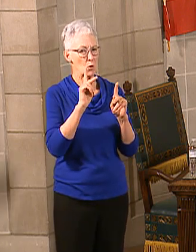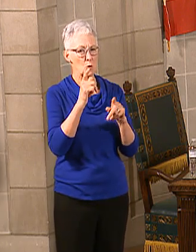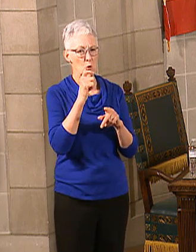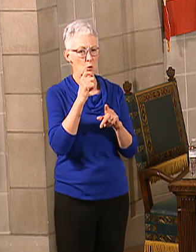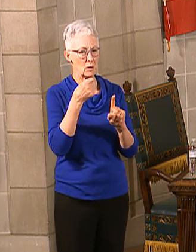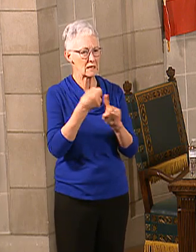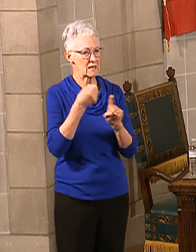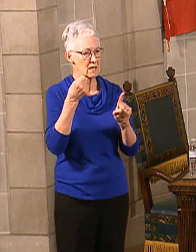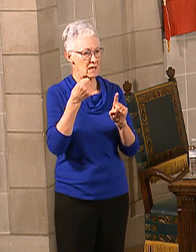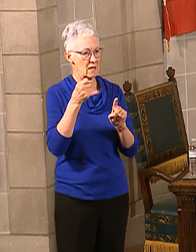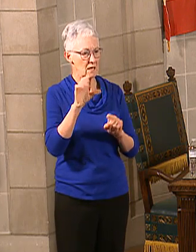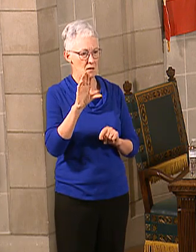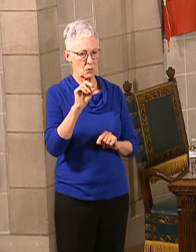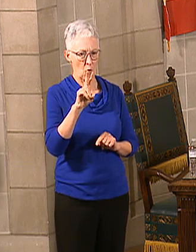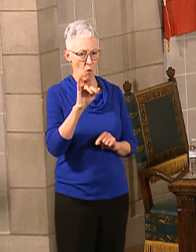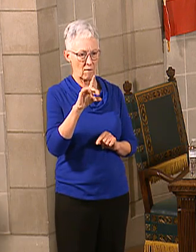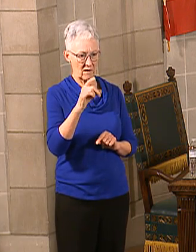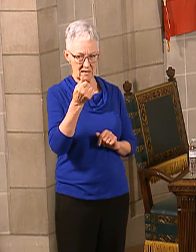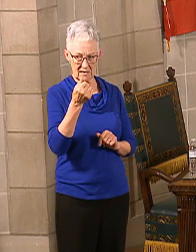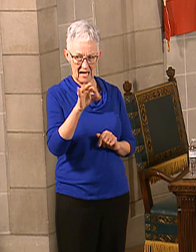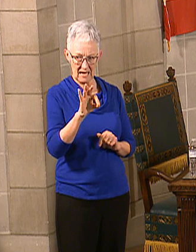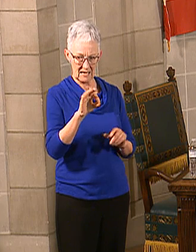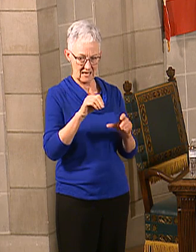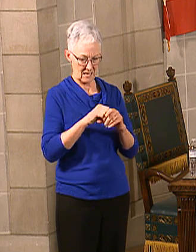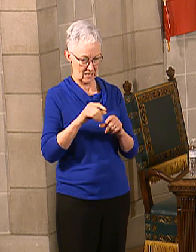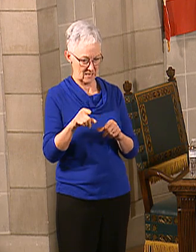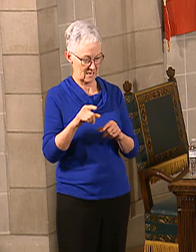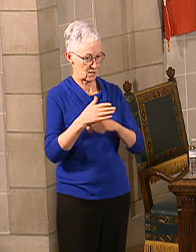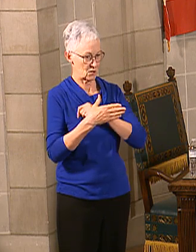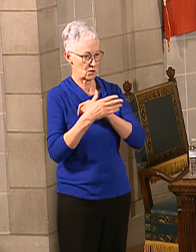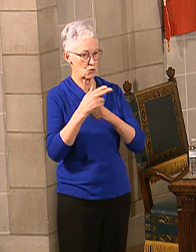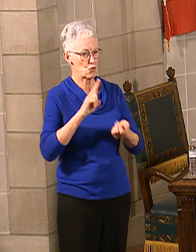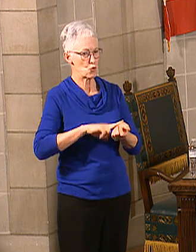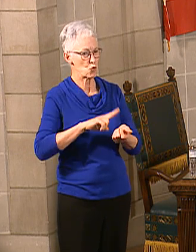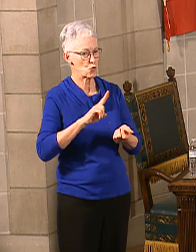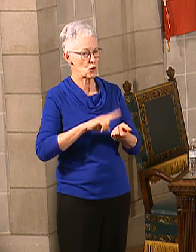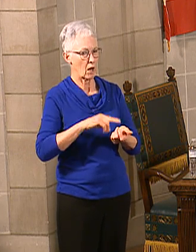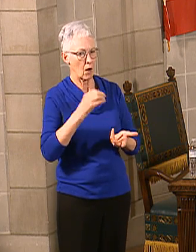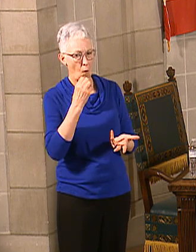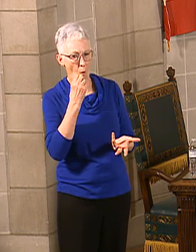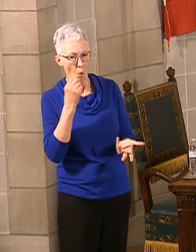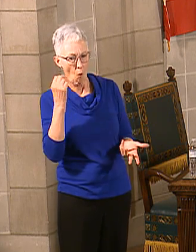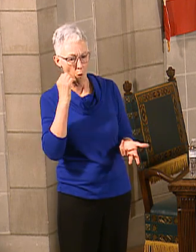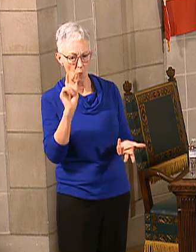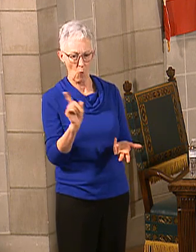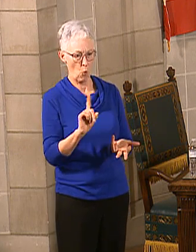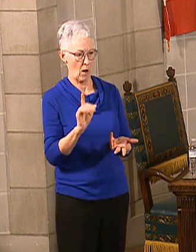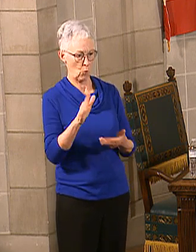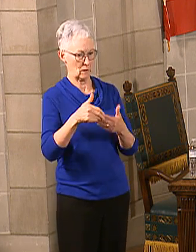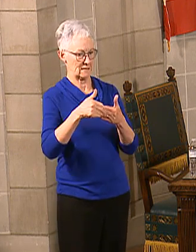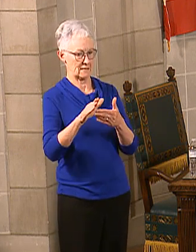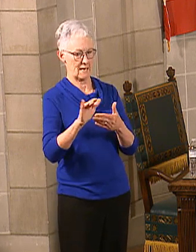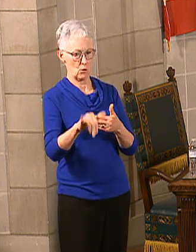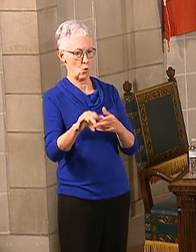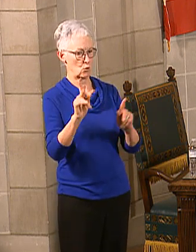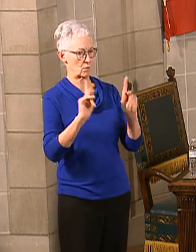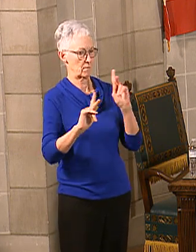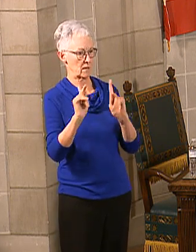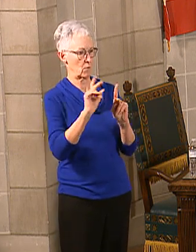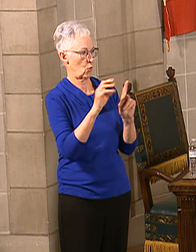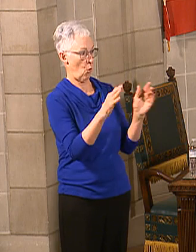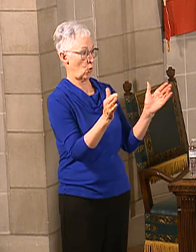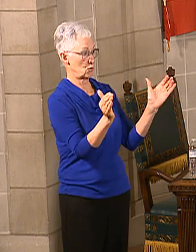would happen in a small rural community if there were excess cases that couldn't be handled by the local hospitals? And Yeah. if so, what